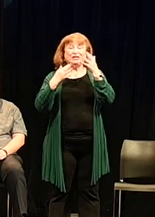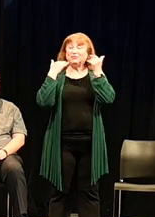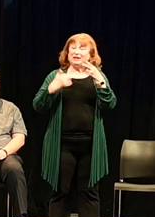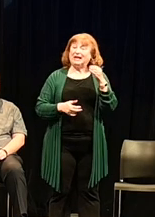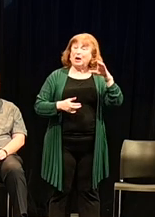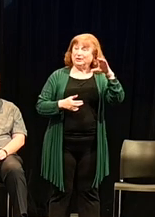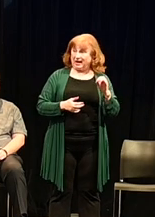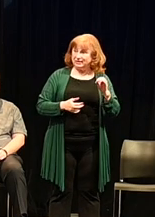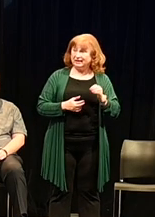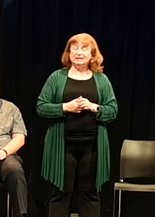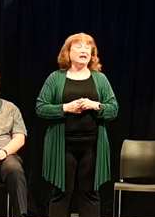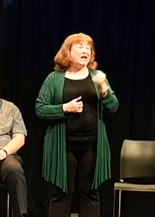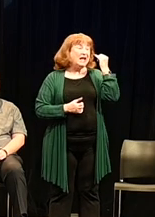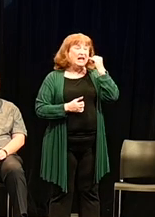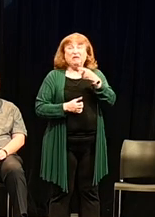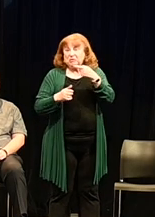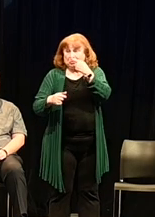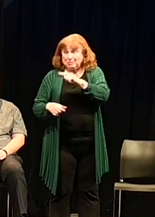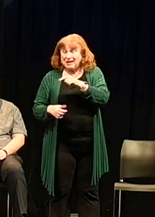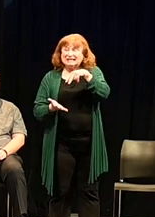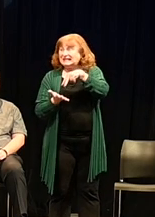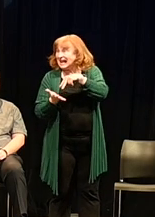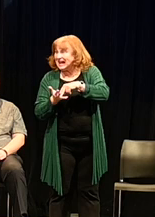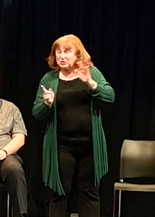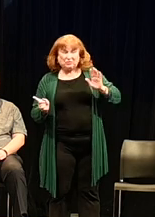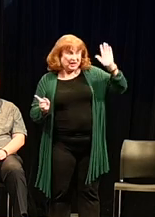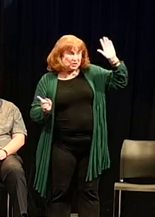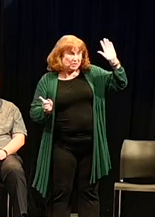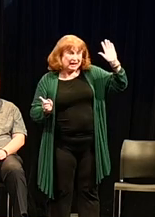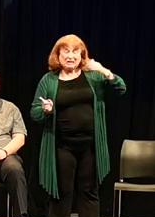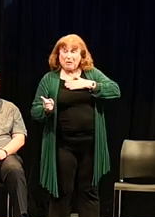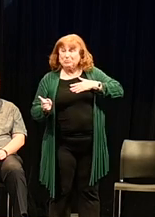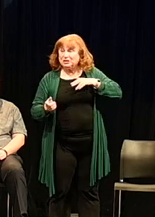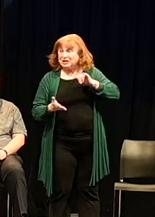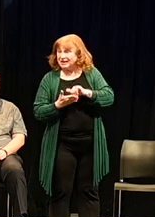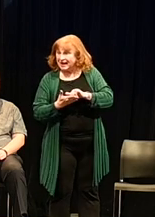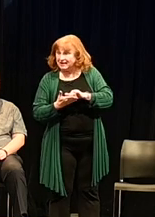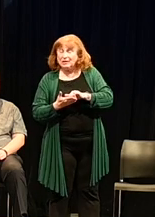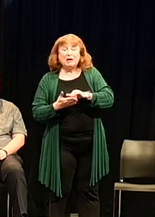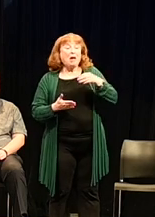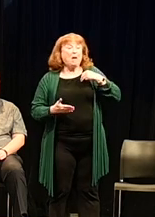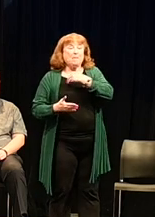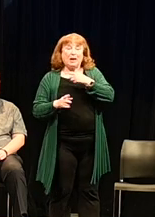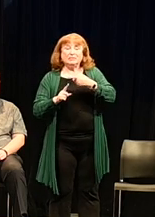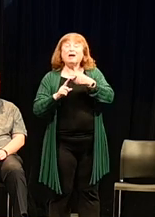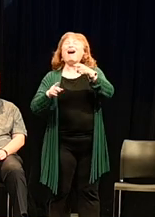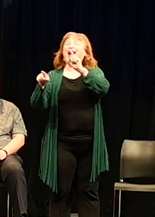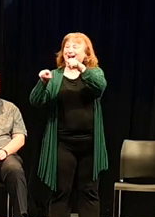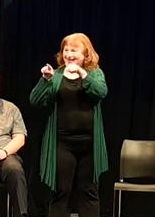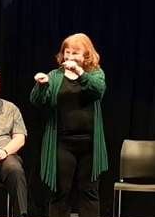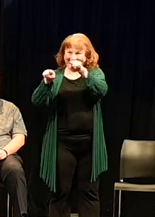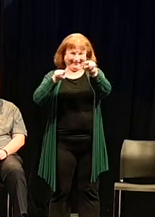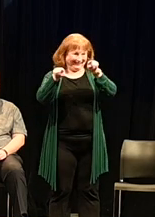Howard County. And if you could either stand or raise your hand, I'd appreciate that as well. We have members, there you